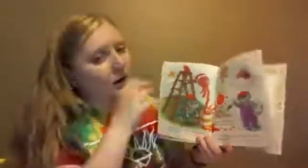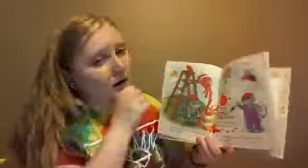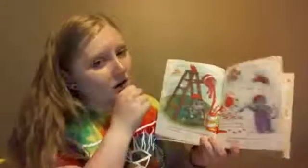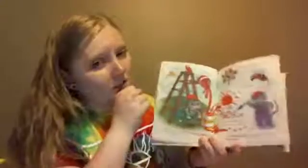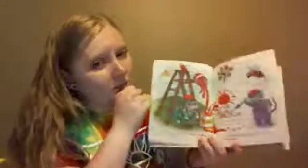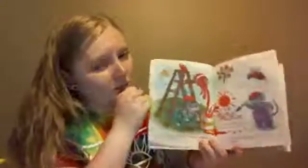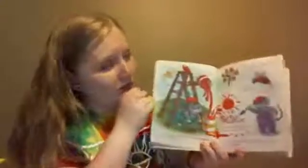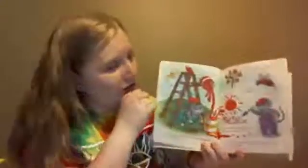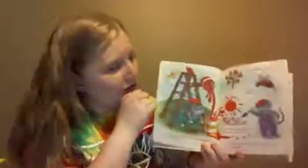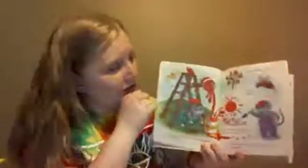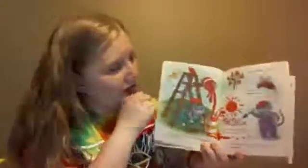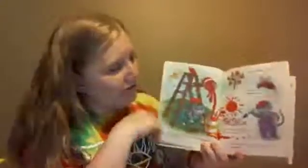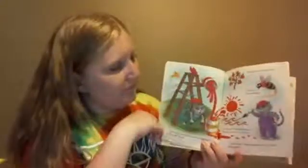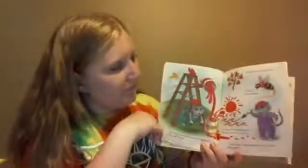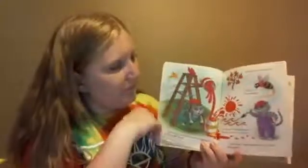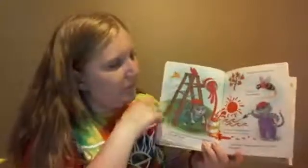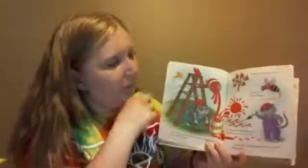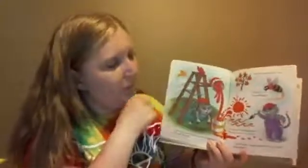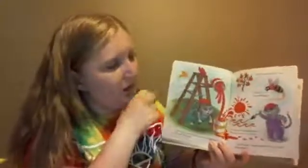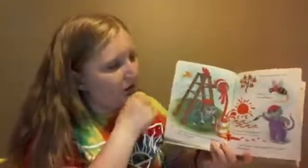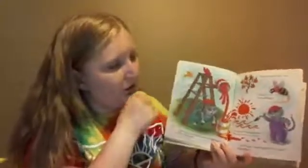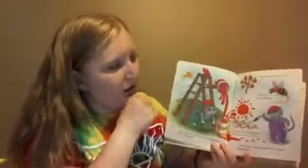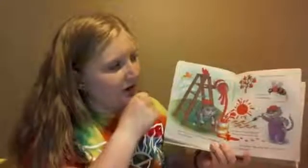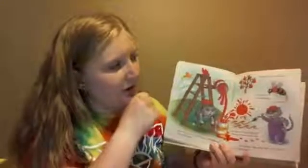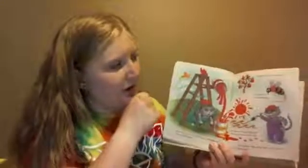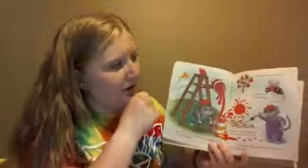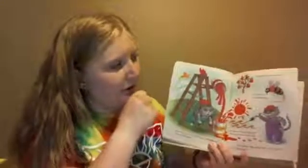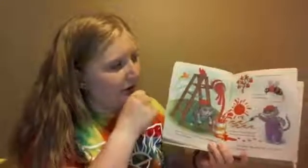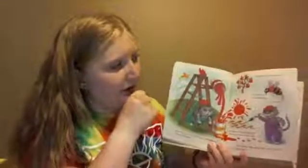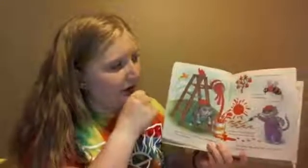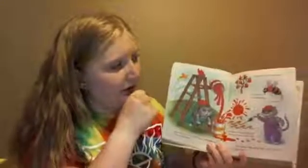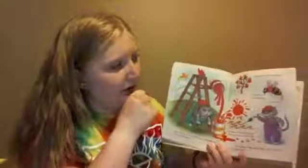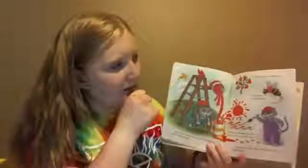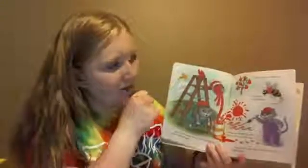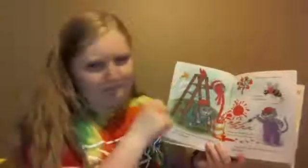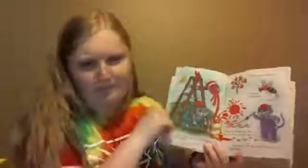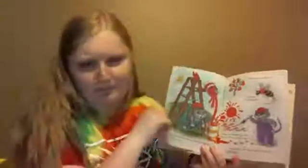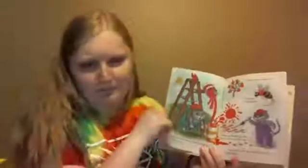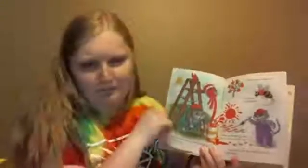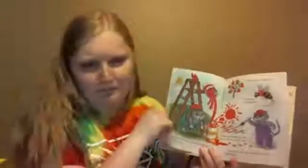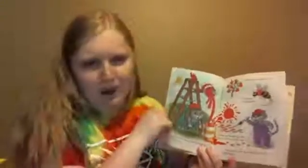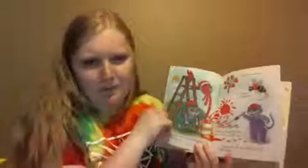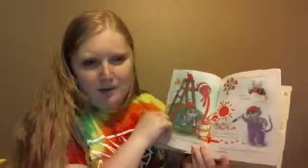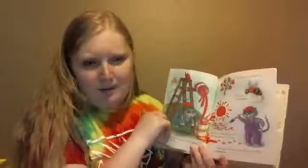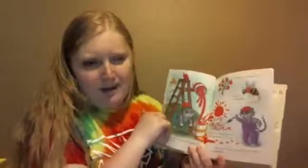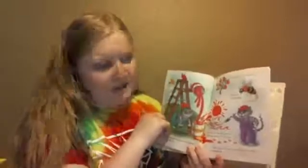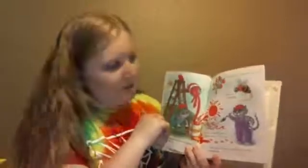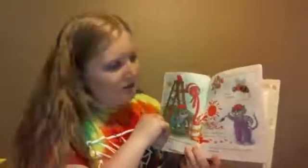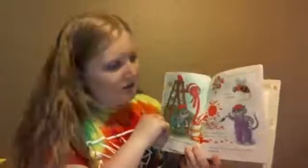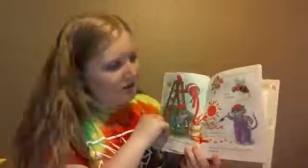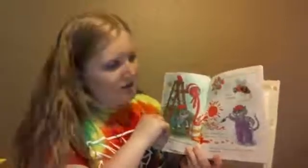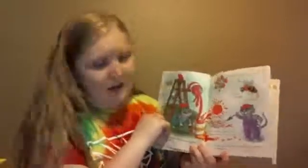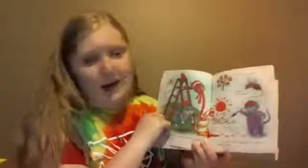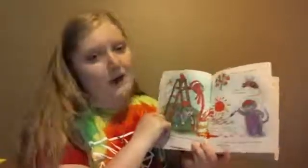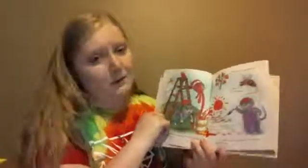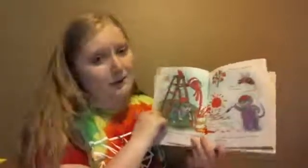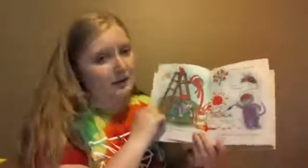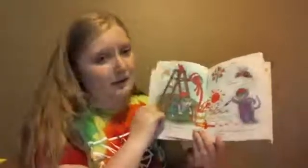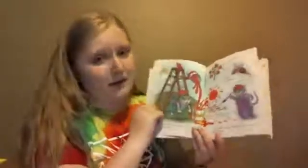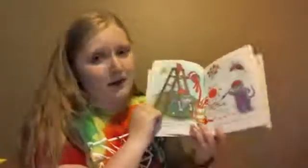Orange as an orange tree. Orange as a bumblebee. Are bumblebees orange? I don't think so. I